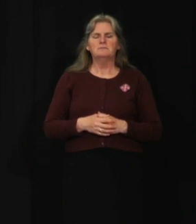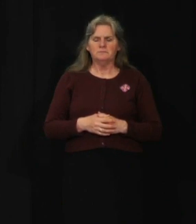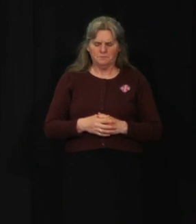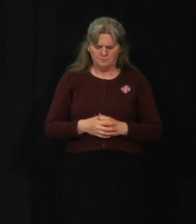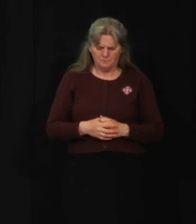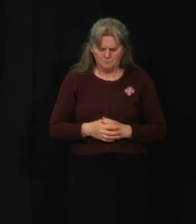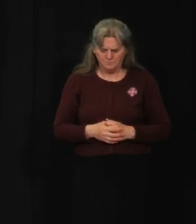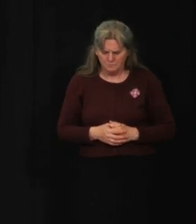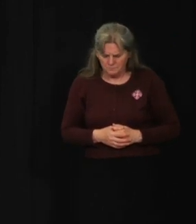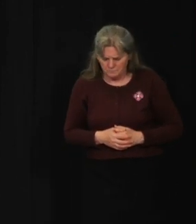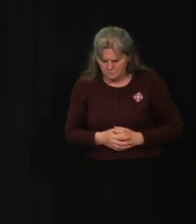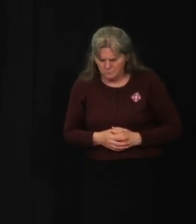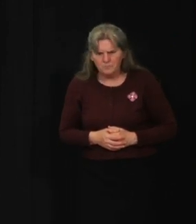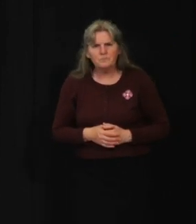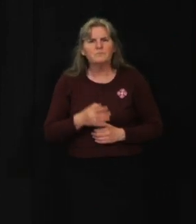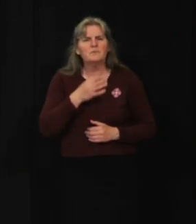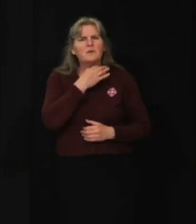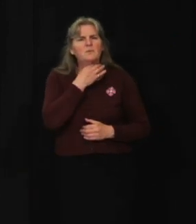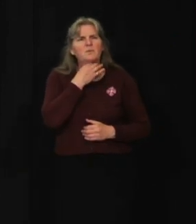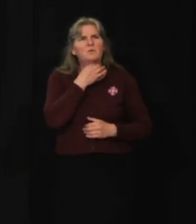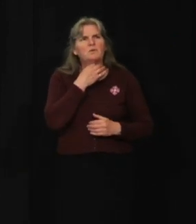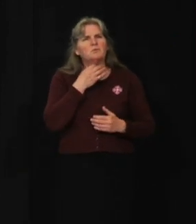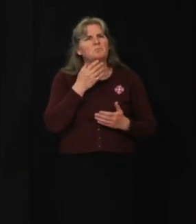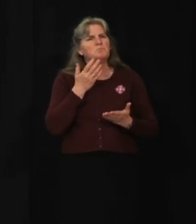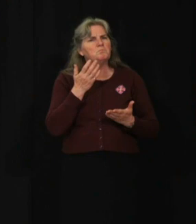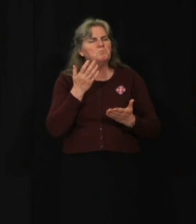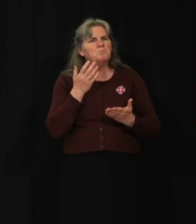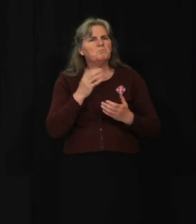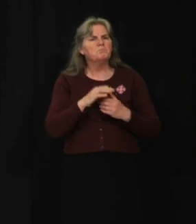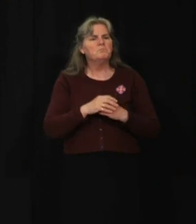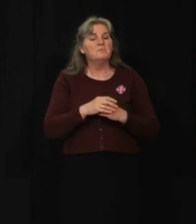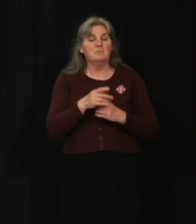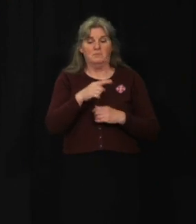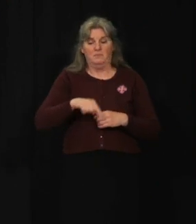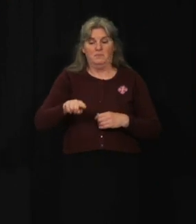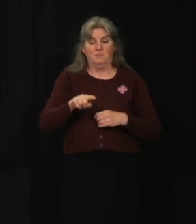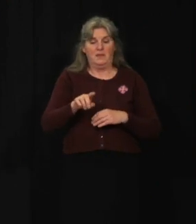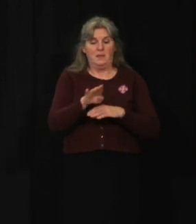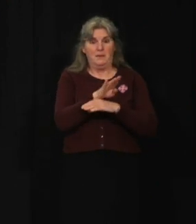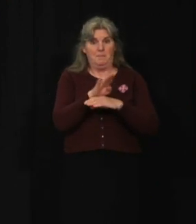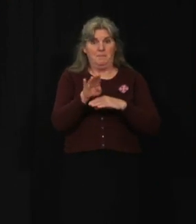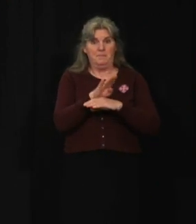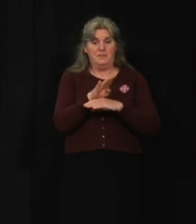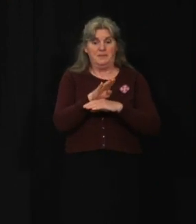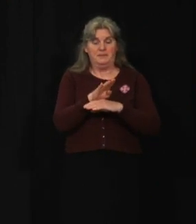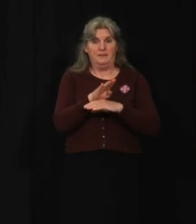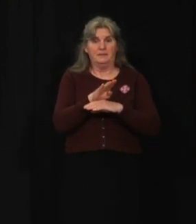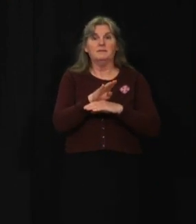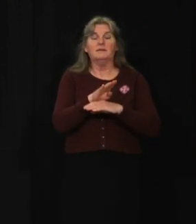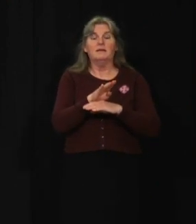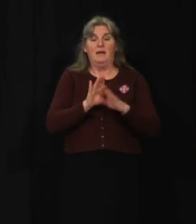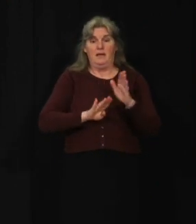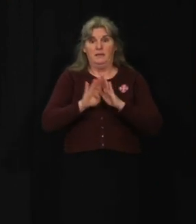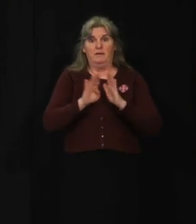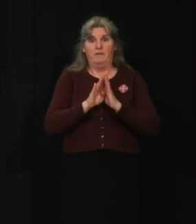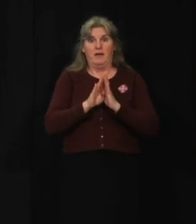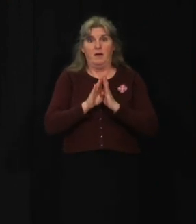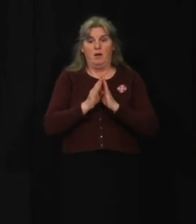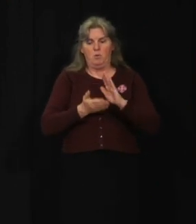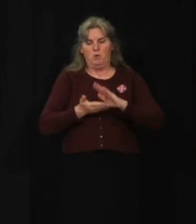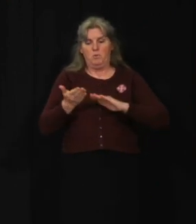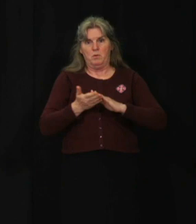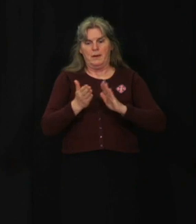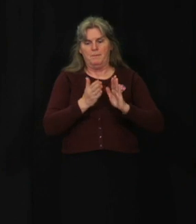I'm wondering how long will it take to for these businesses to develop the operational plans? If we're